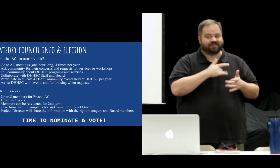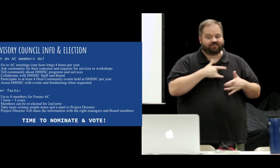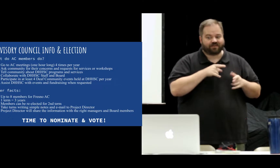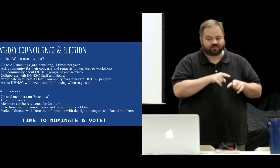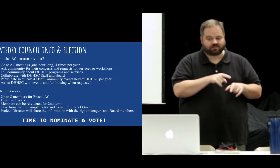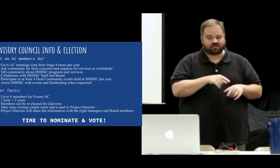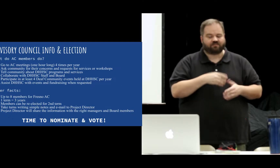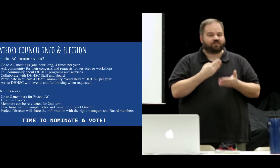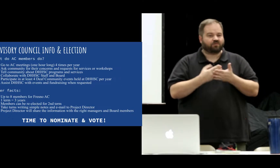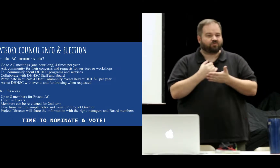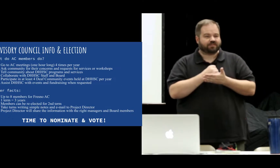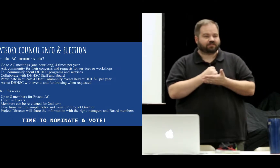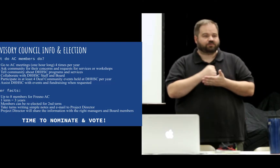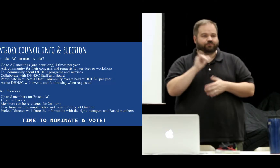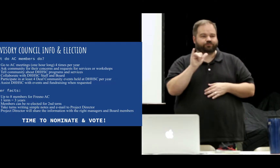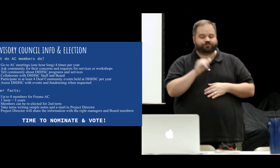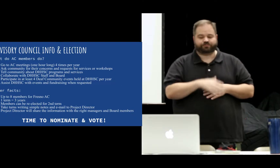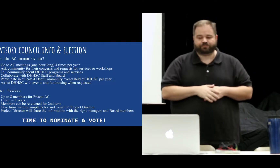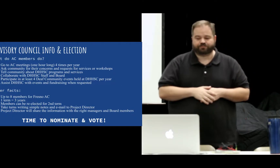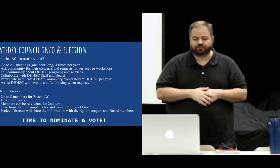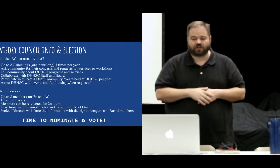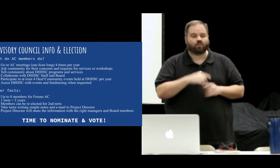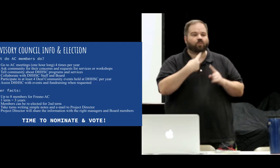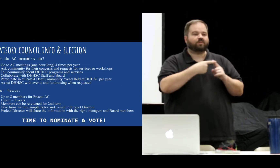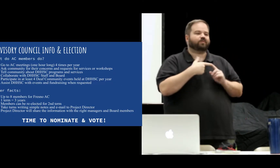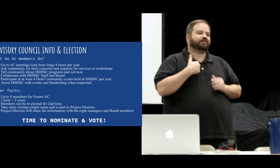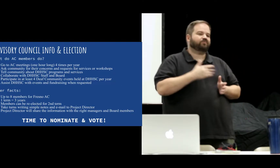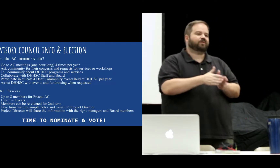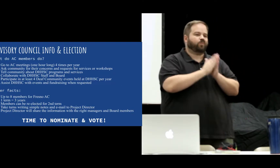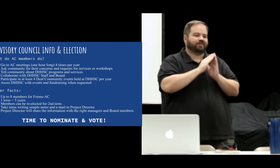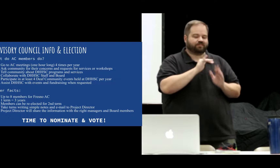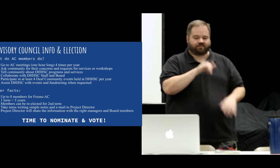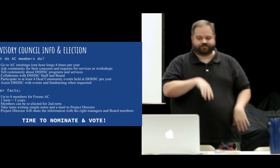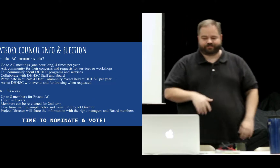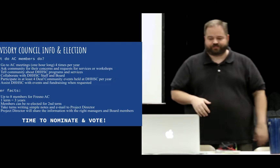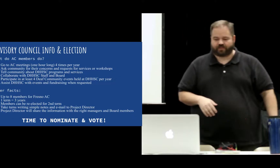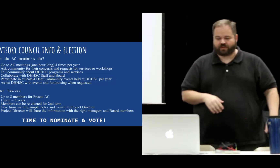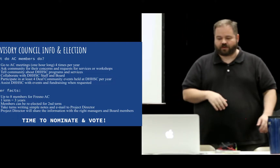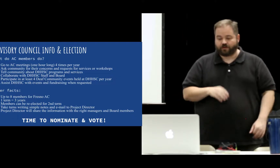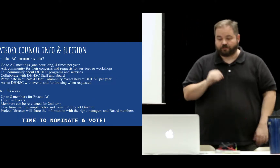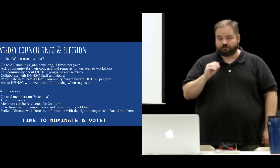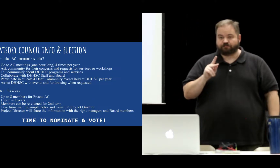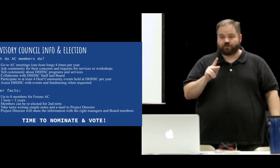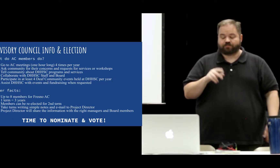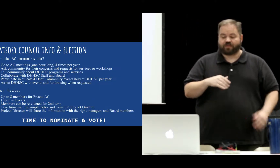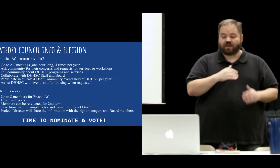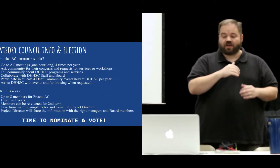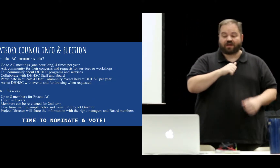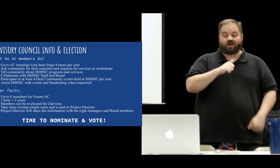lastly, assisting DHSC with events and fundraising when requested.